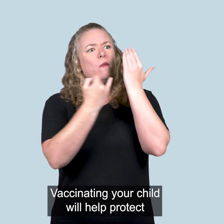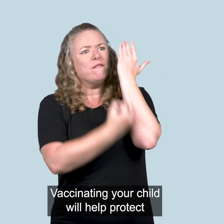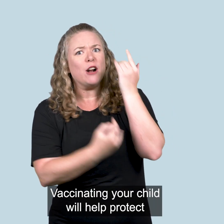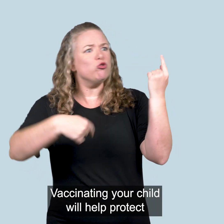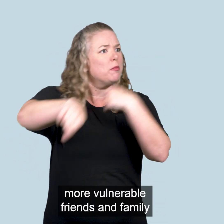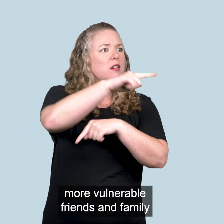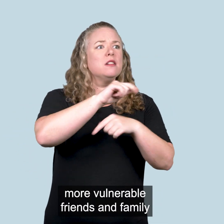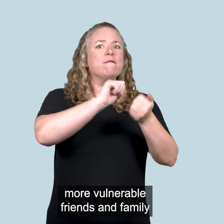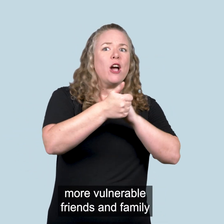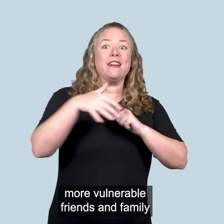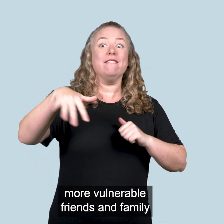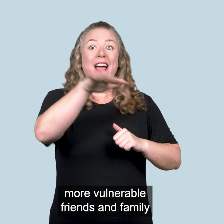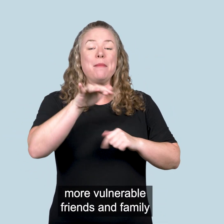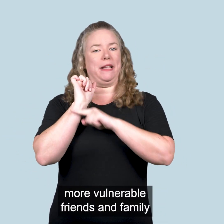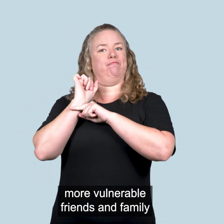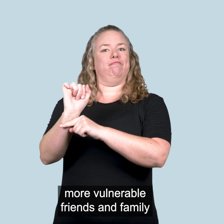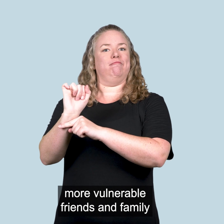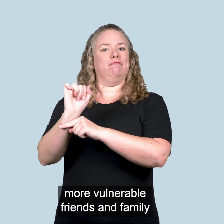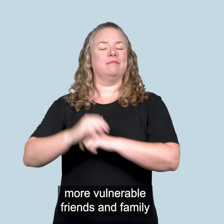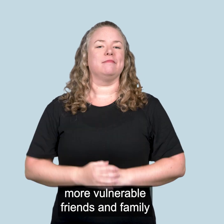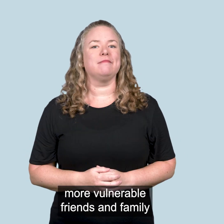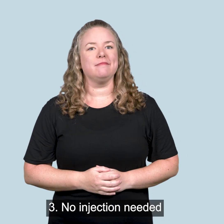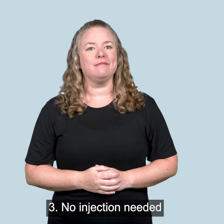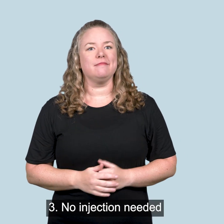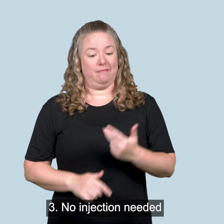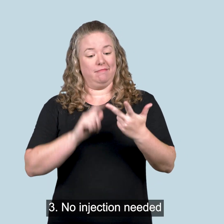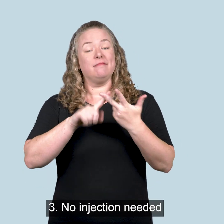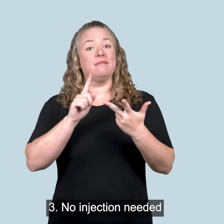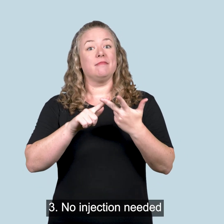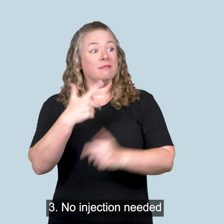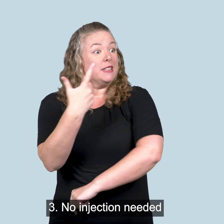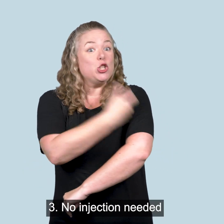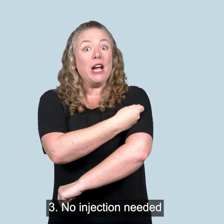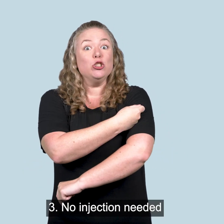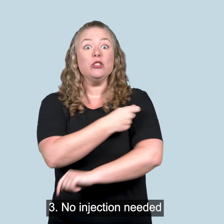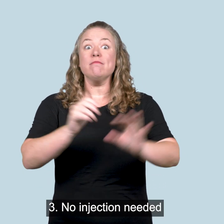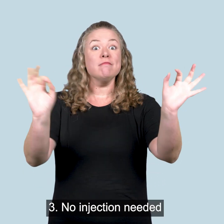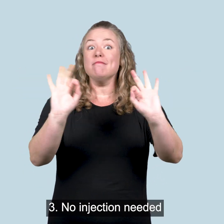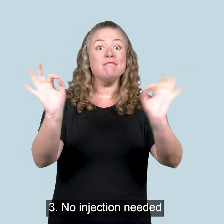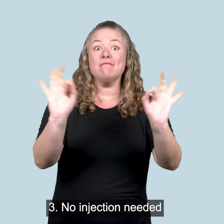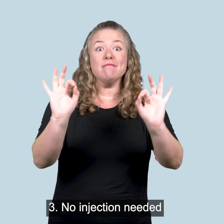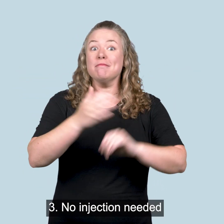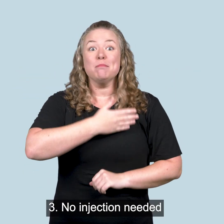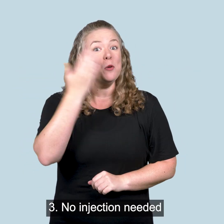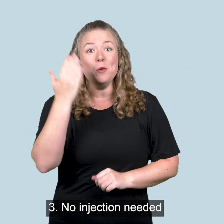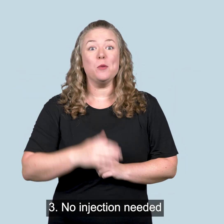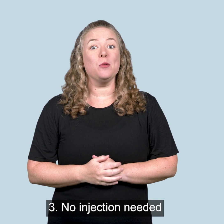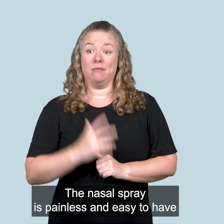protect more vulnerable friends and family. 3. No injection needed. The